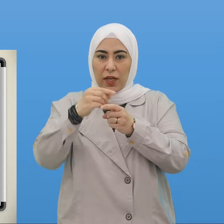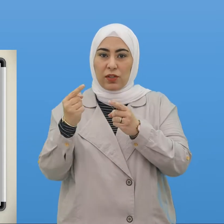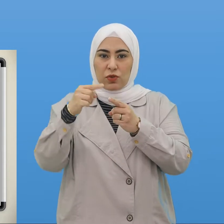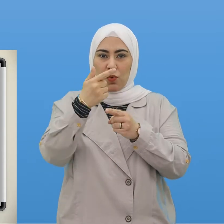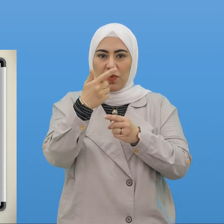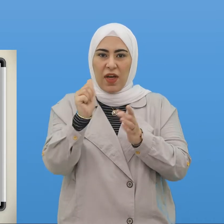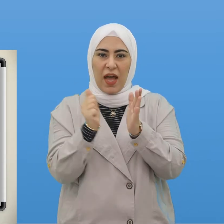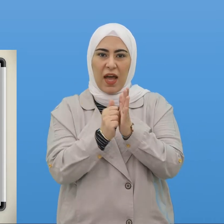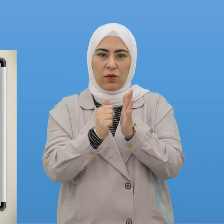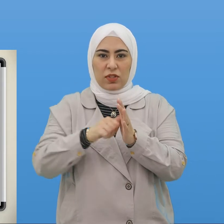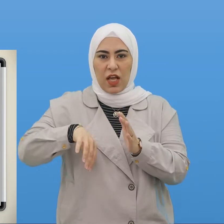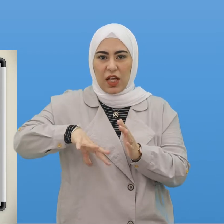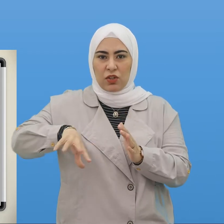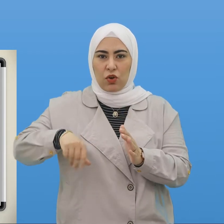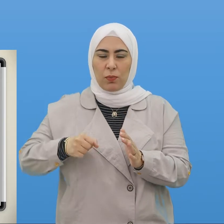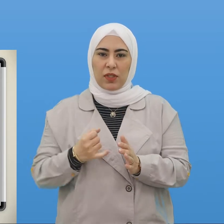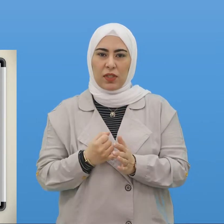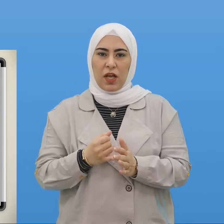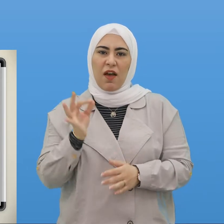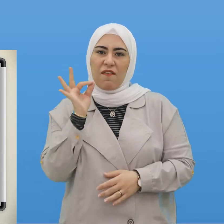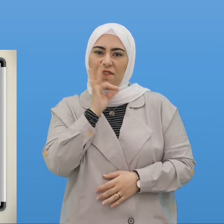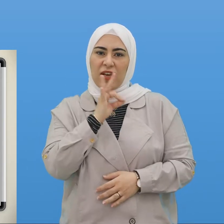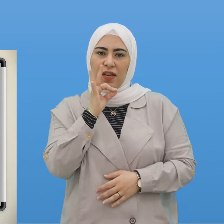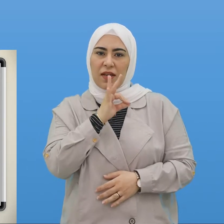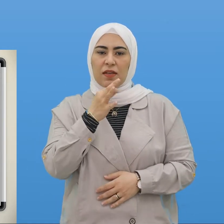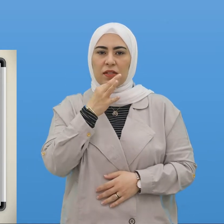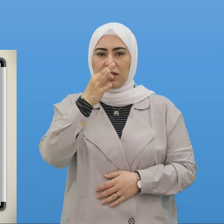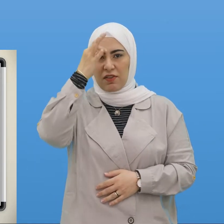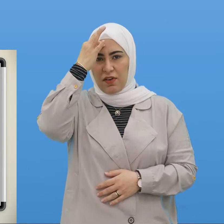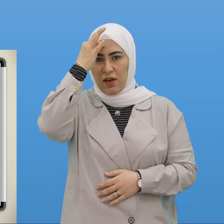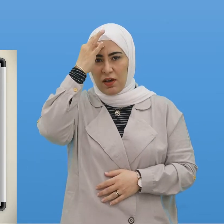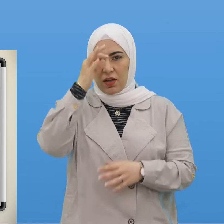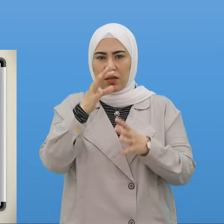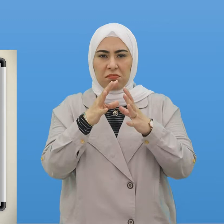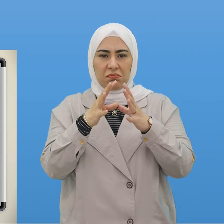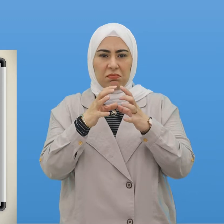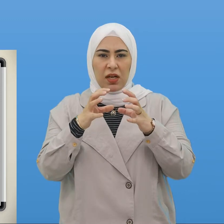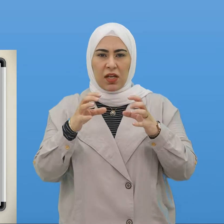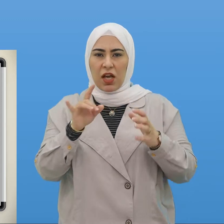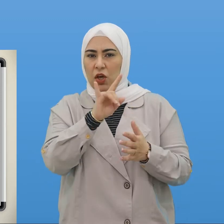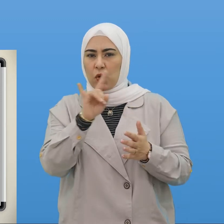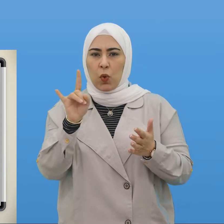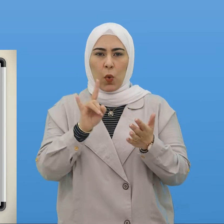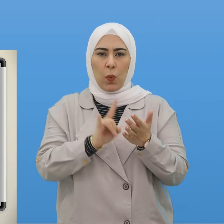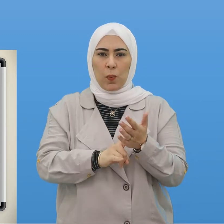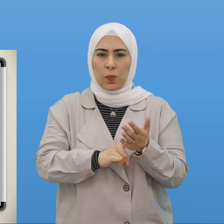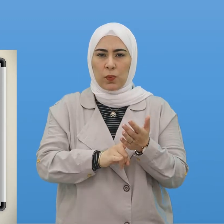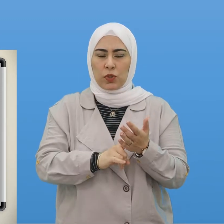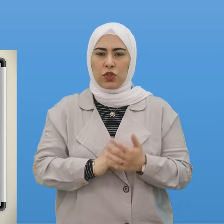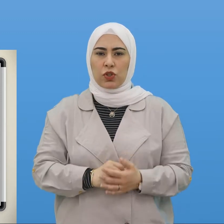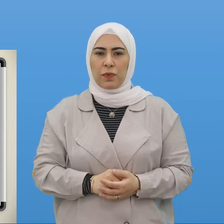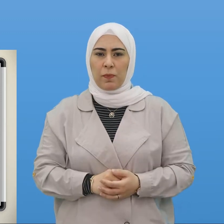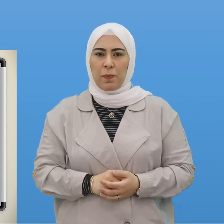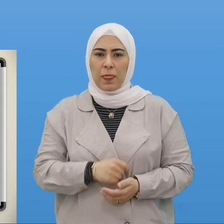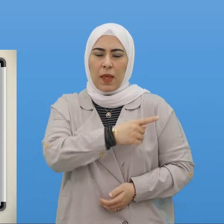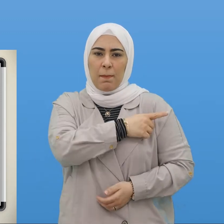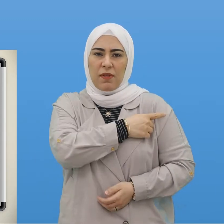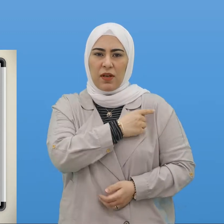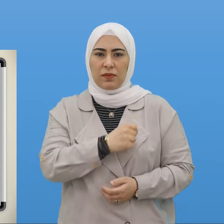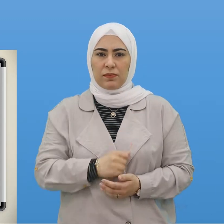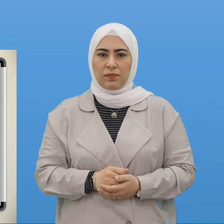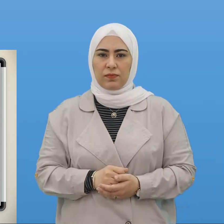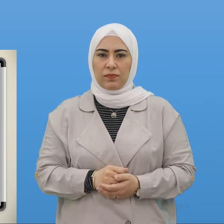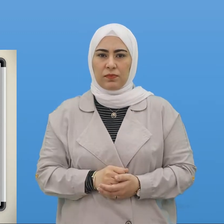house and robbed it. Fake is an adjective to describe something not real. For